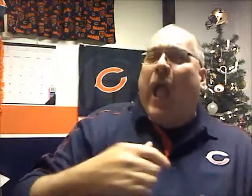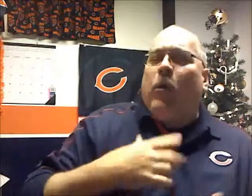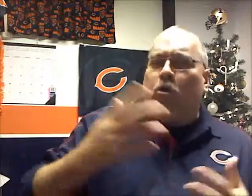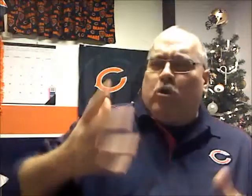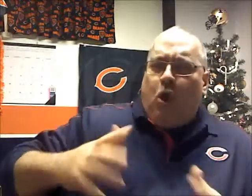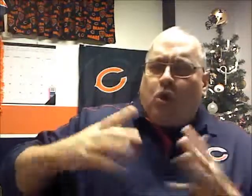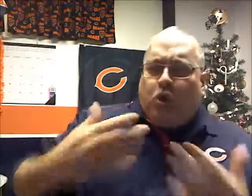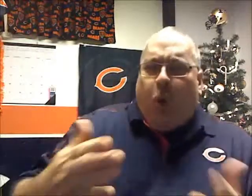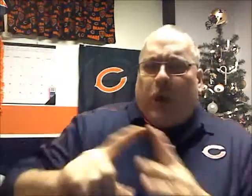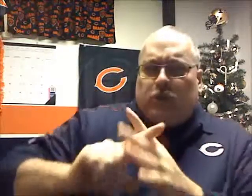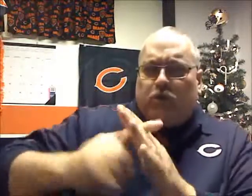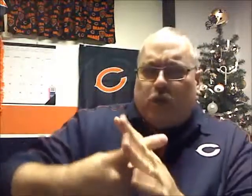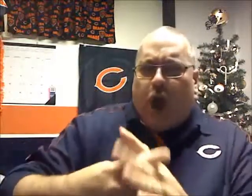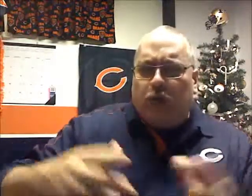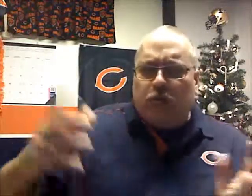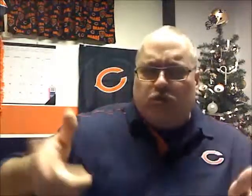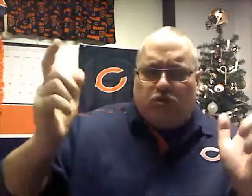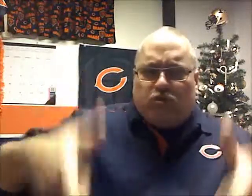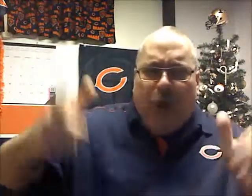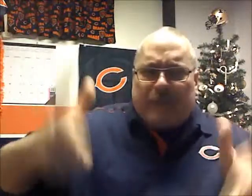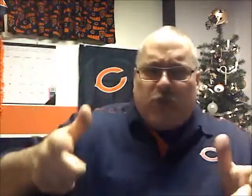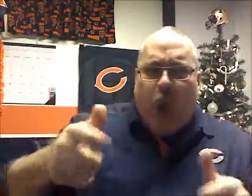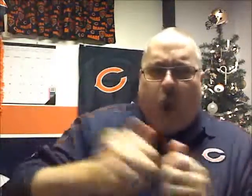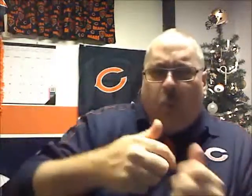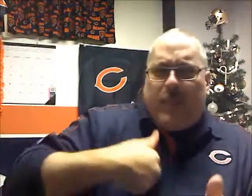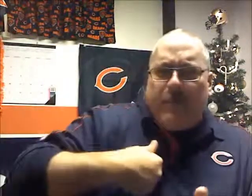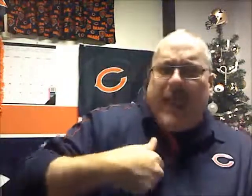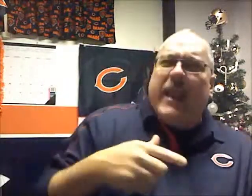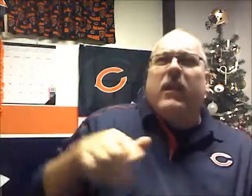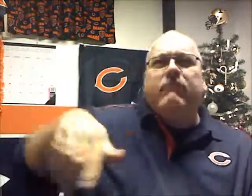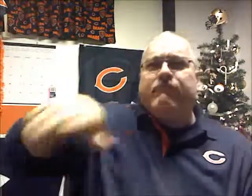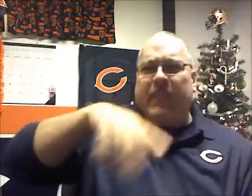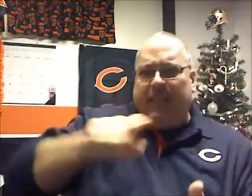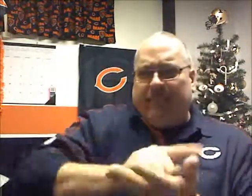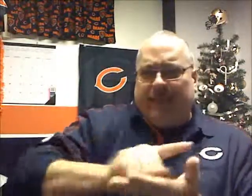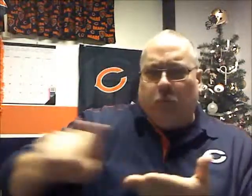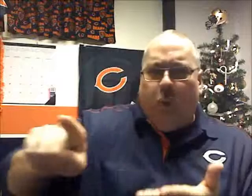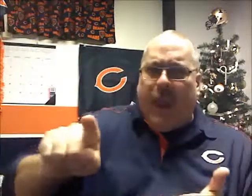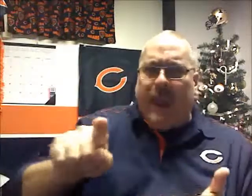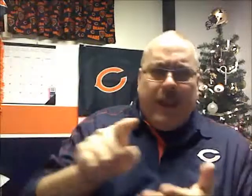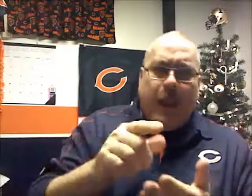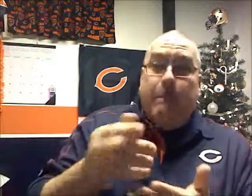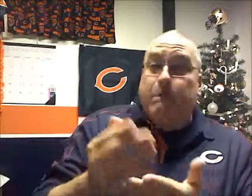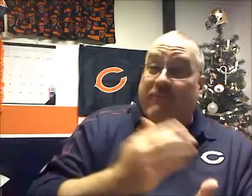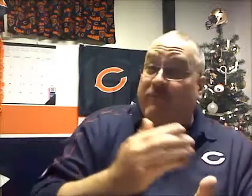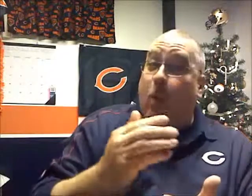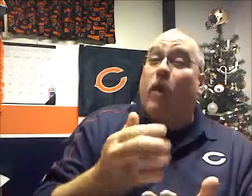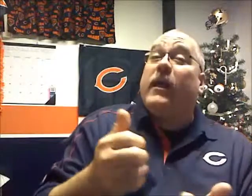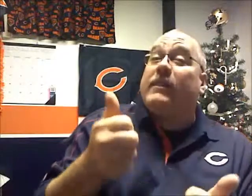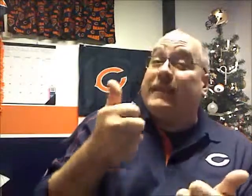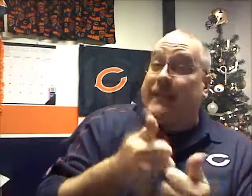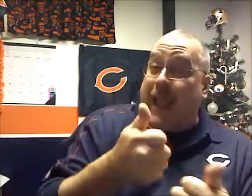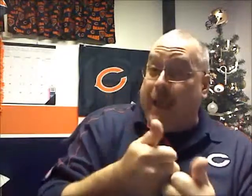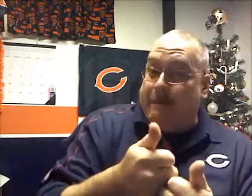The story does try to talk with me this week before the game.